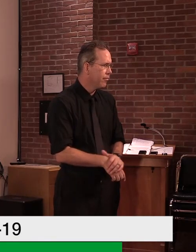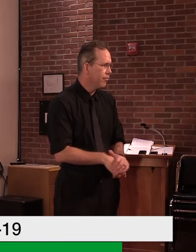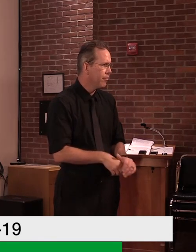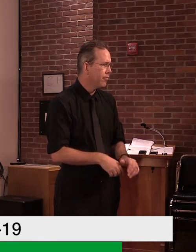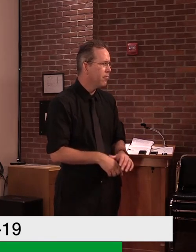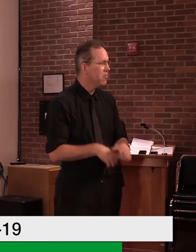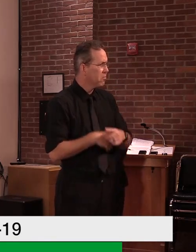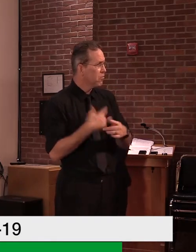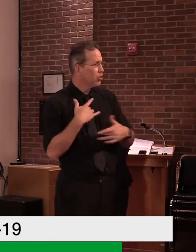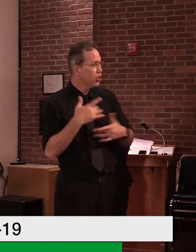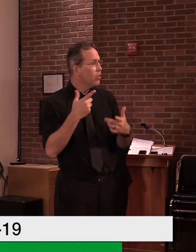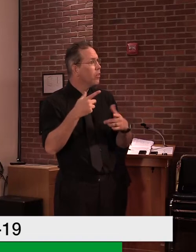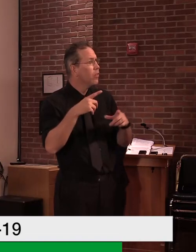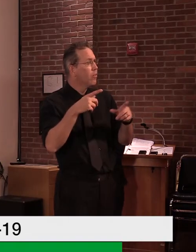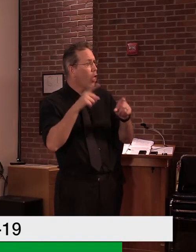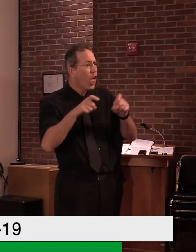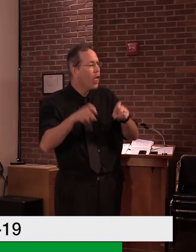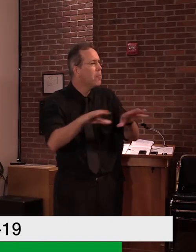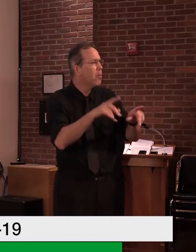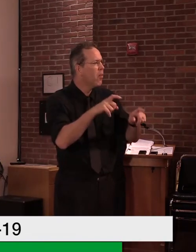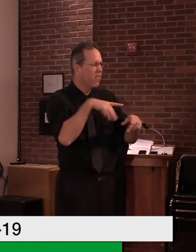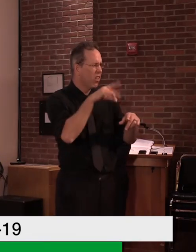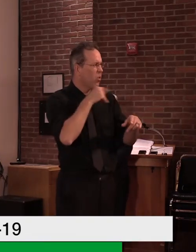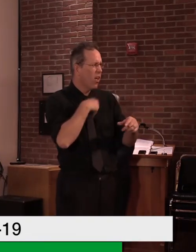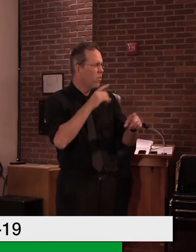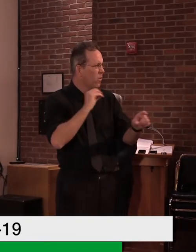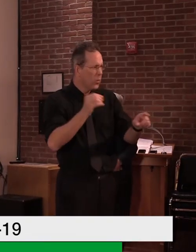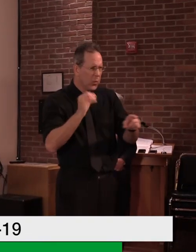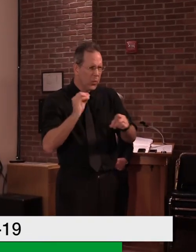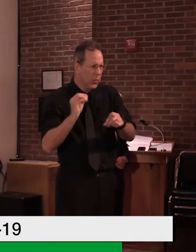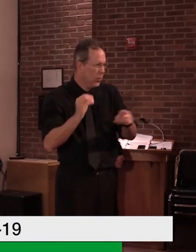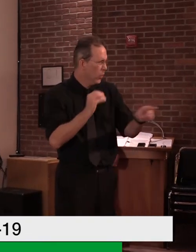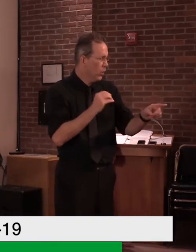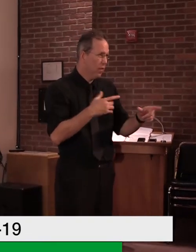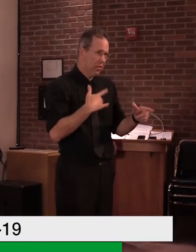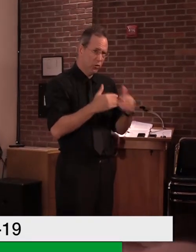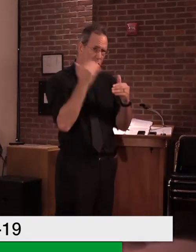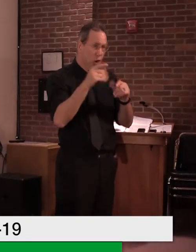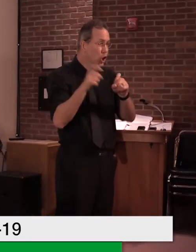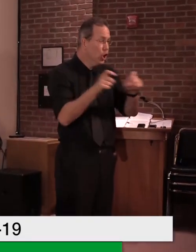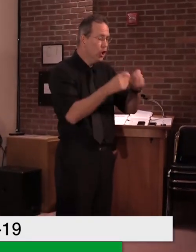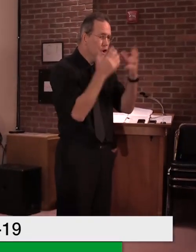Thank you. Thanks, Kat. Paul Hines, 7 Days.